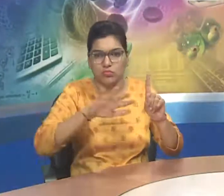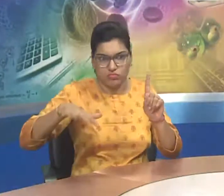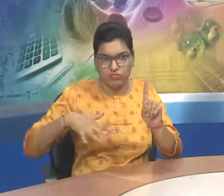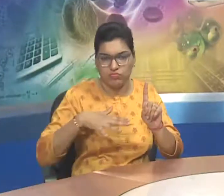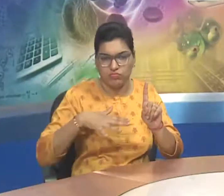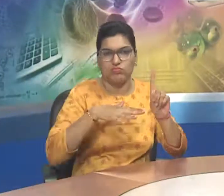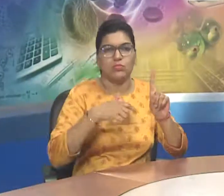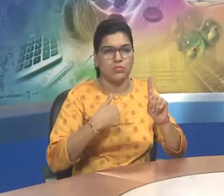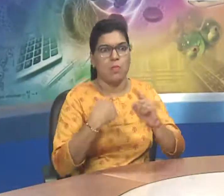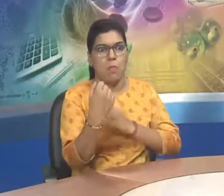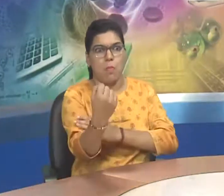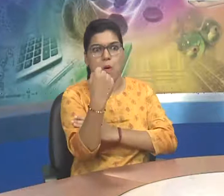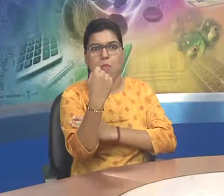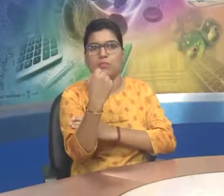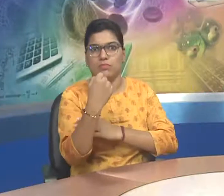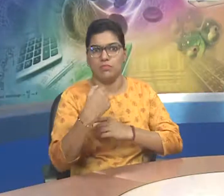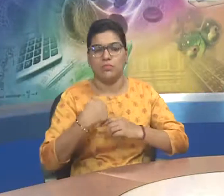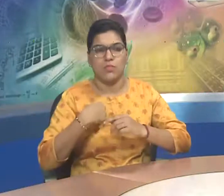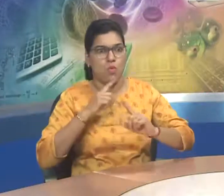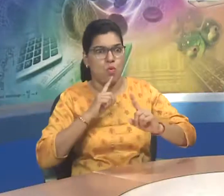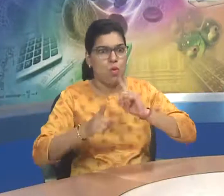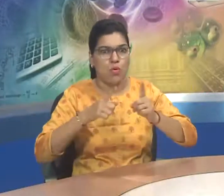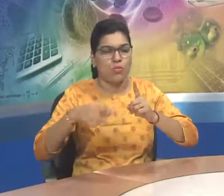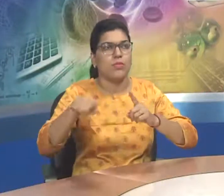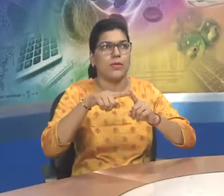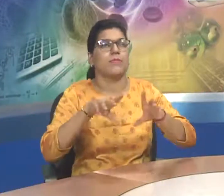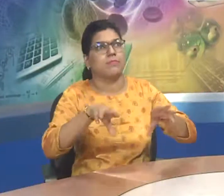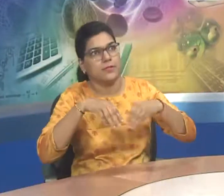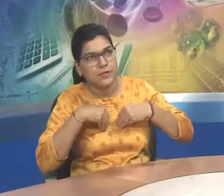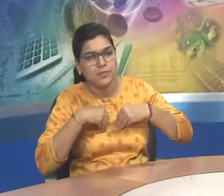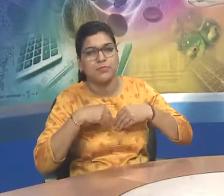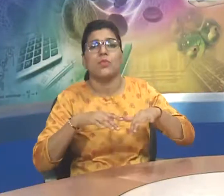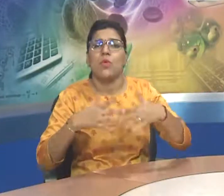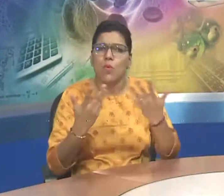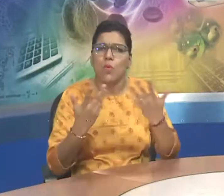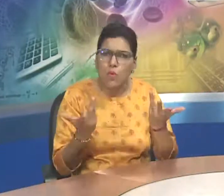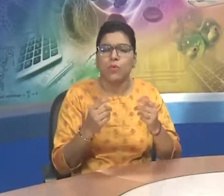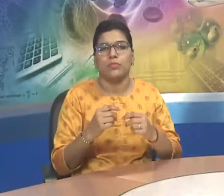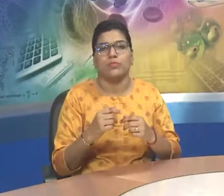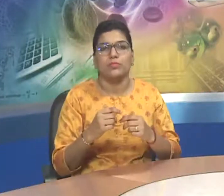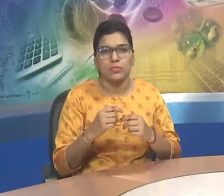One who can lead others.